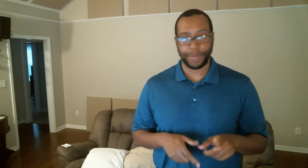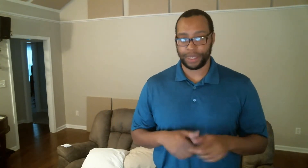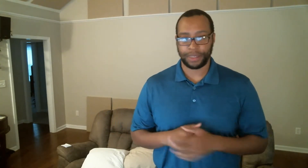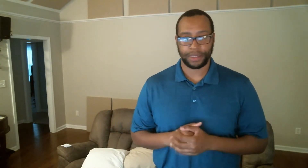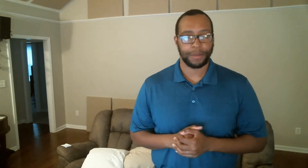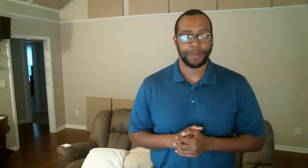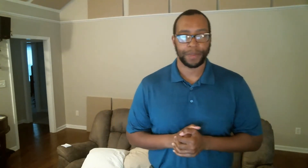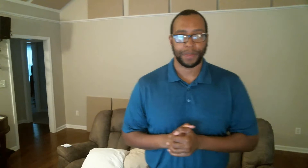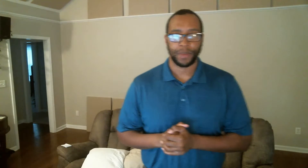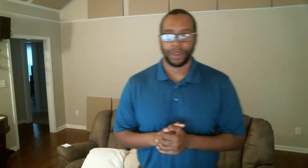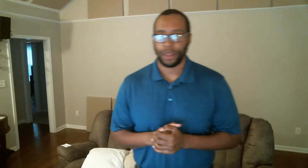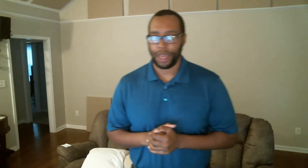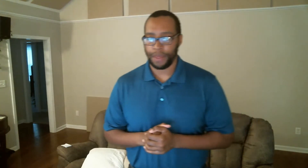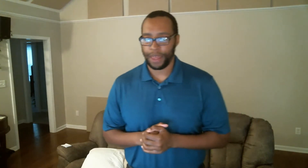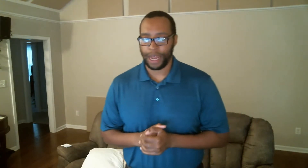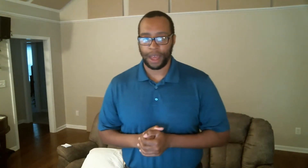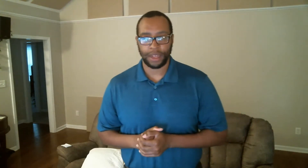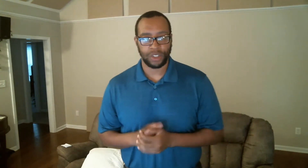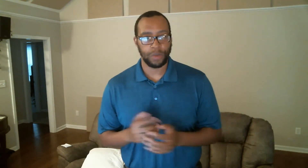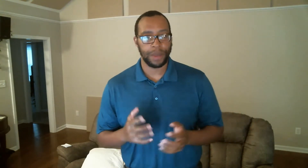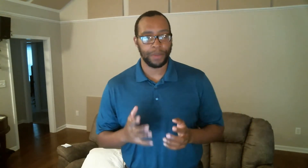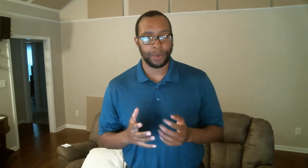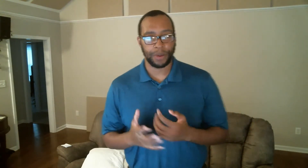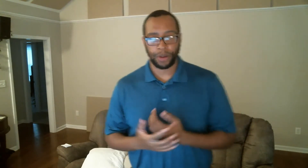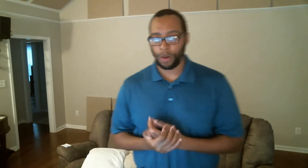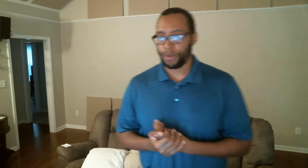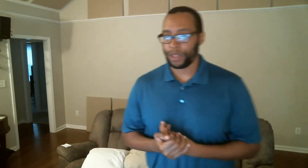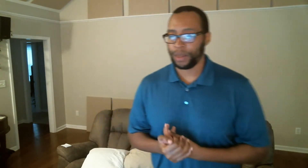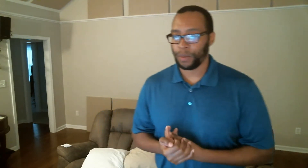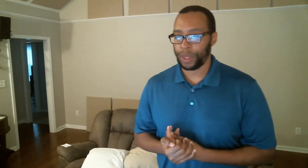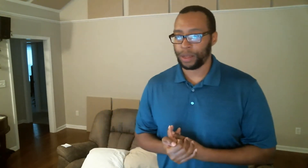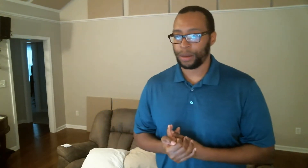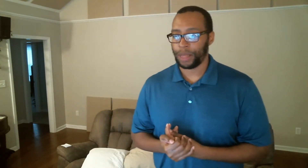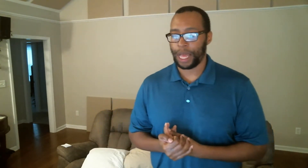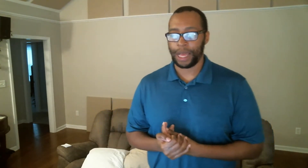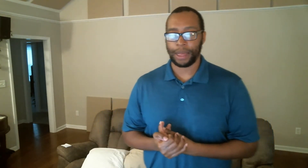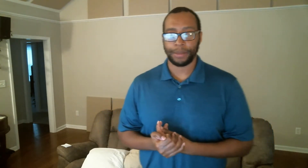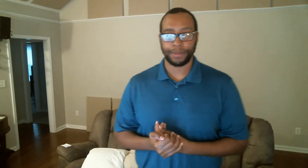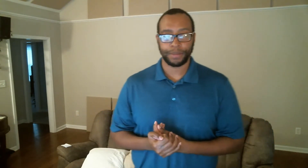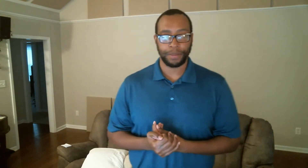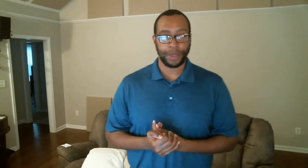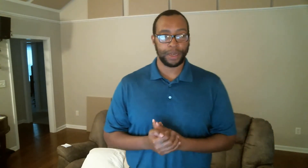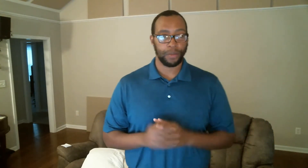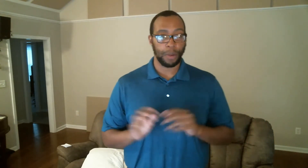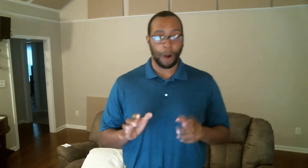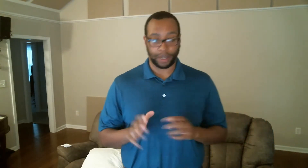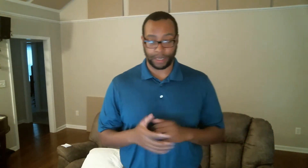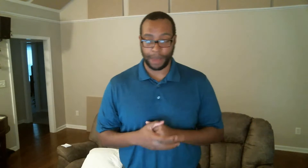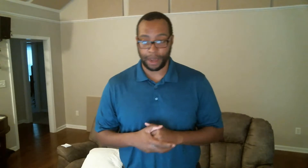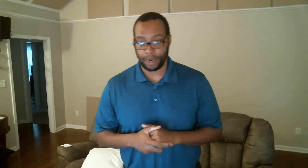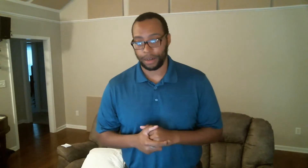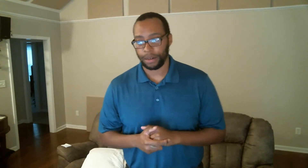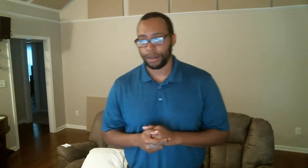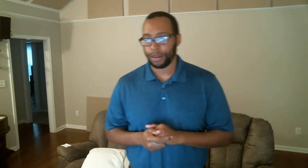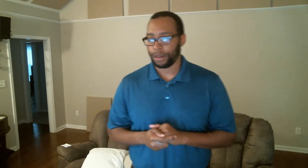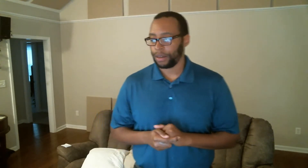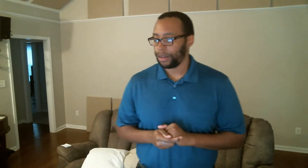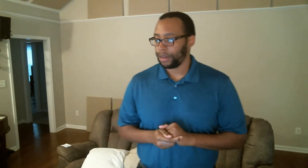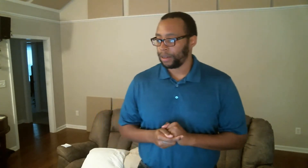comments. And then 2 people hopefully will put remarks about it.